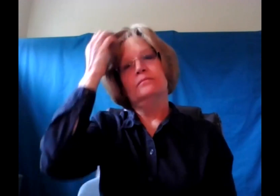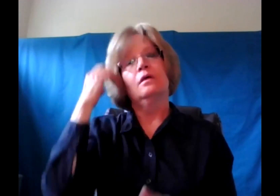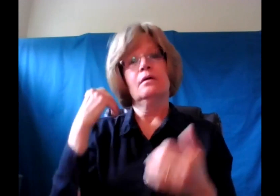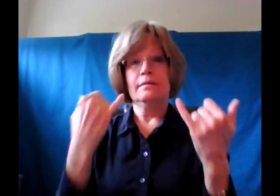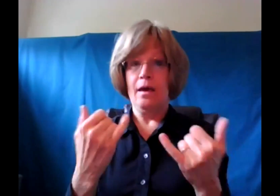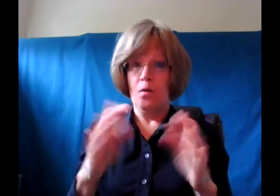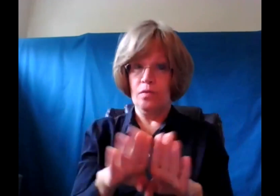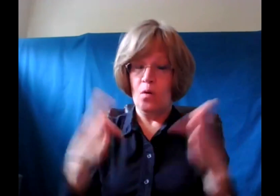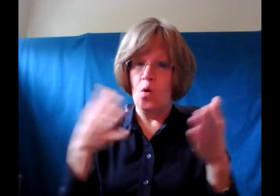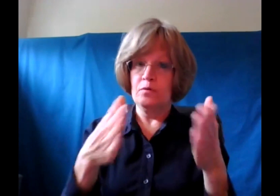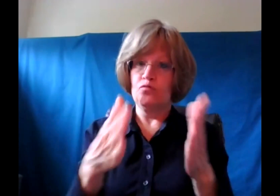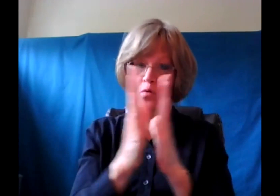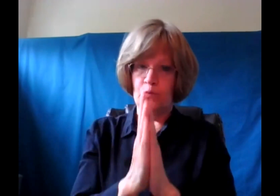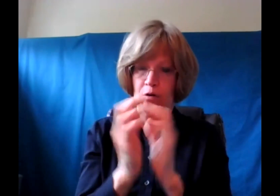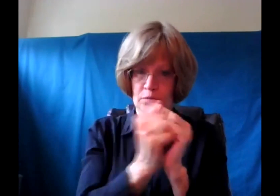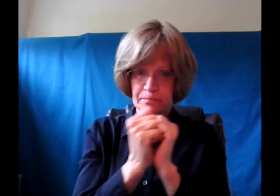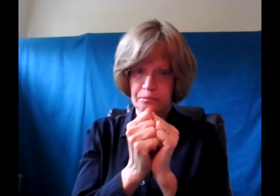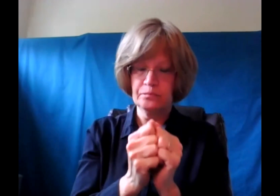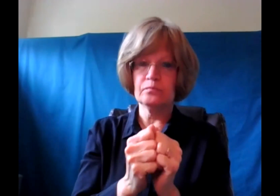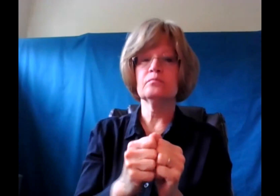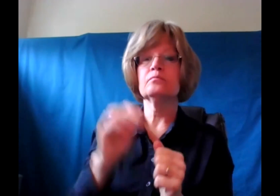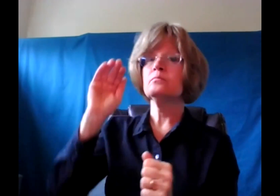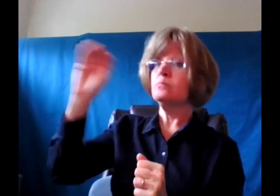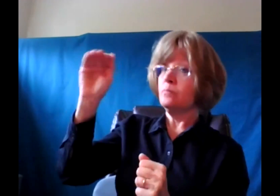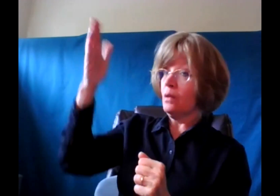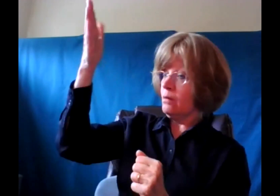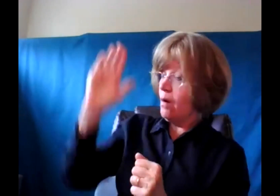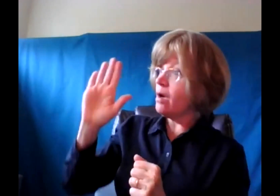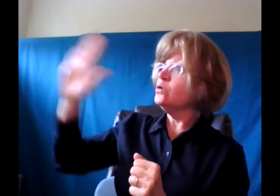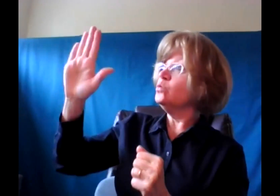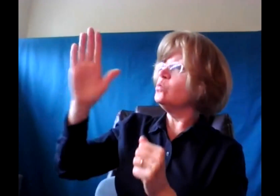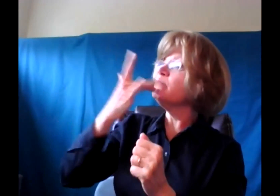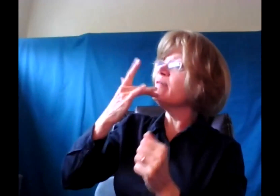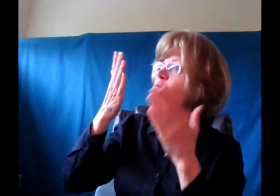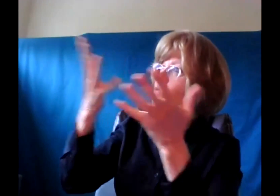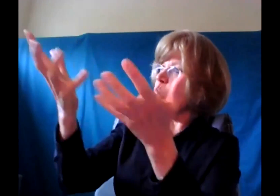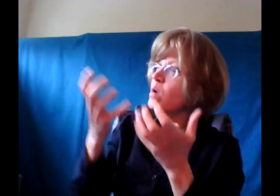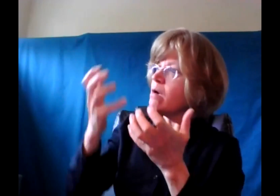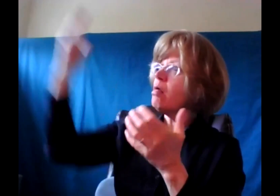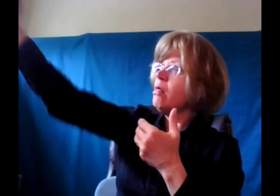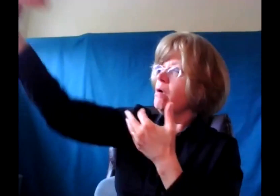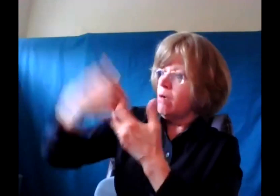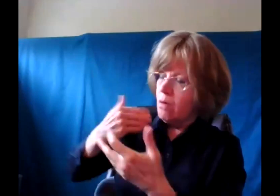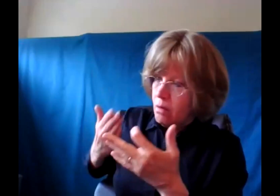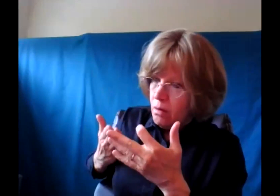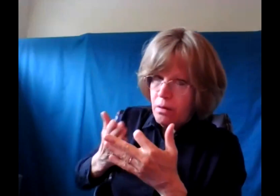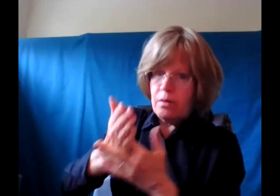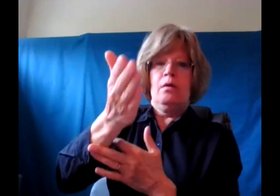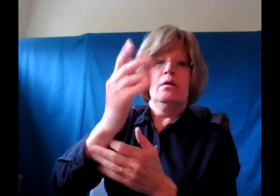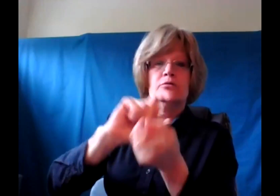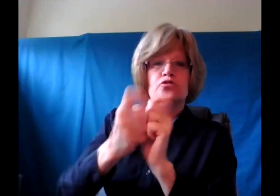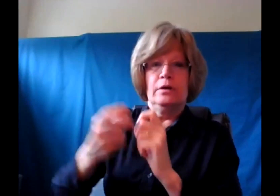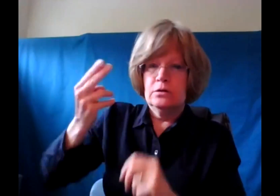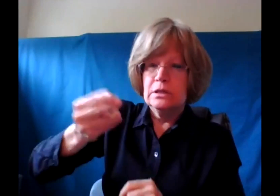Please join me in the congregational prayer. God, may your preferred will break through